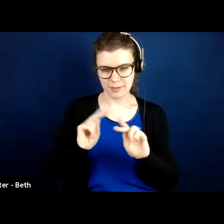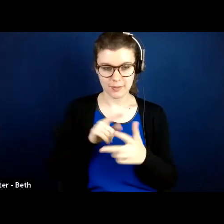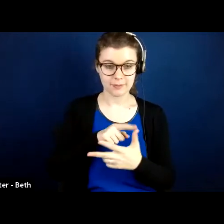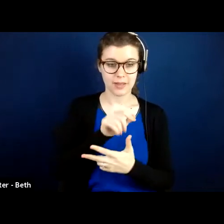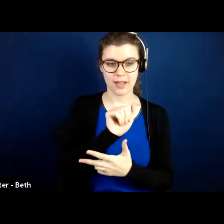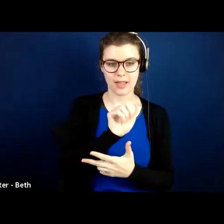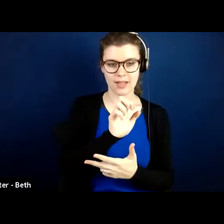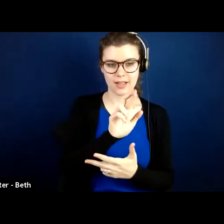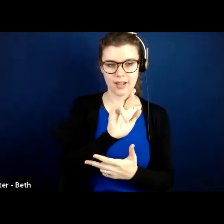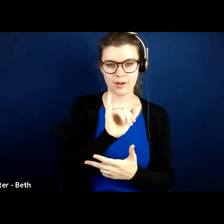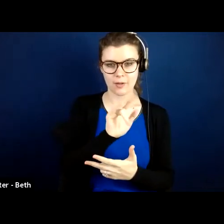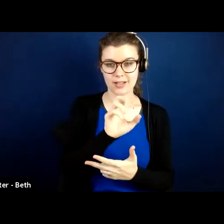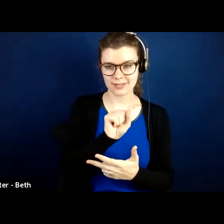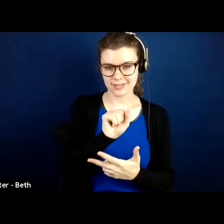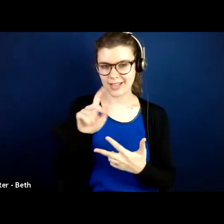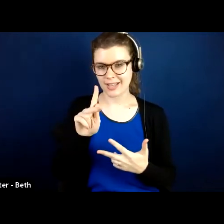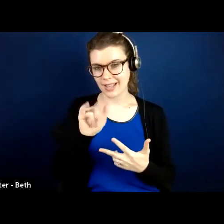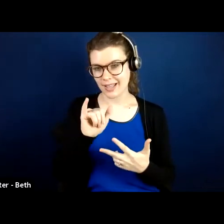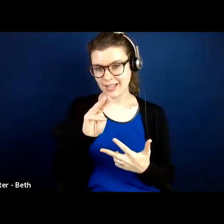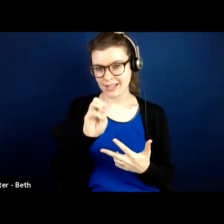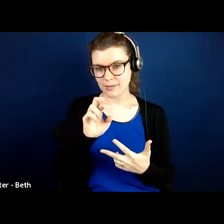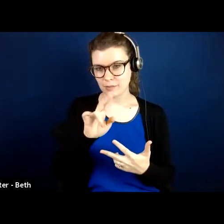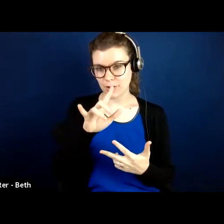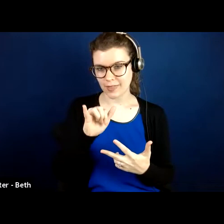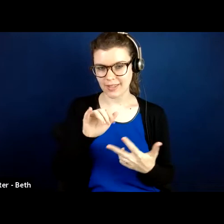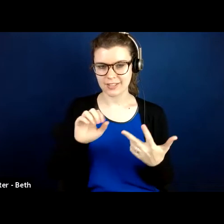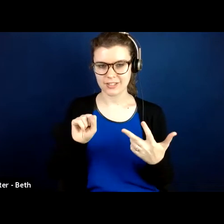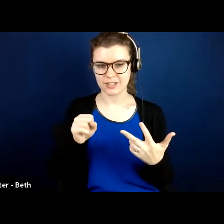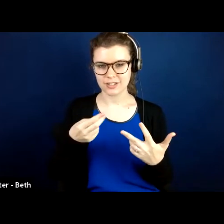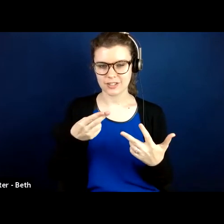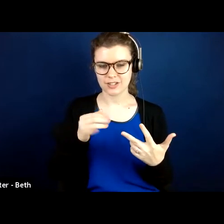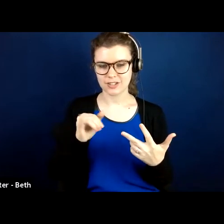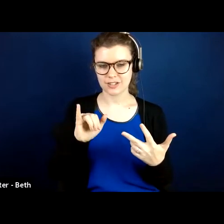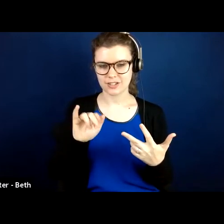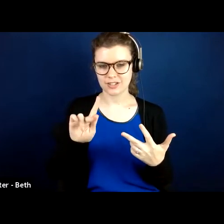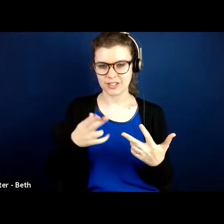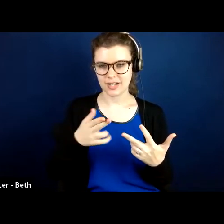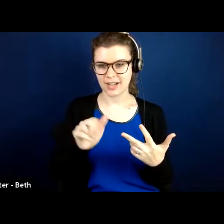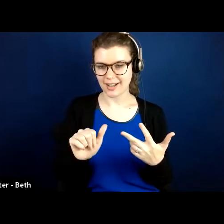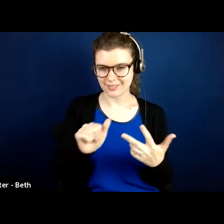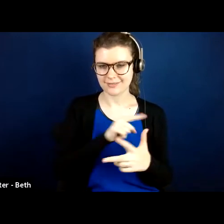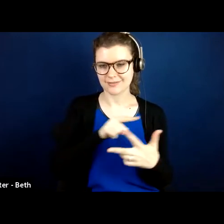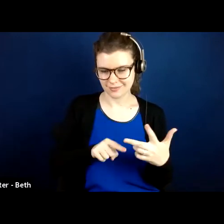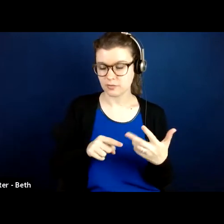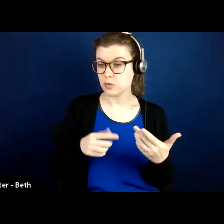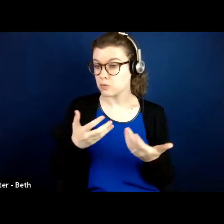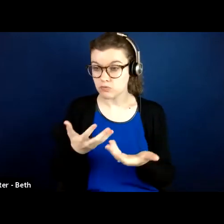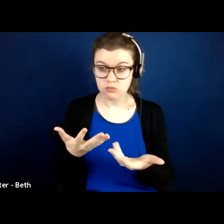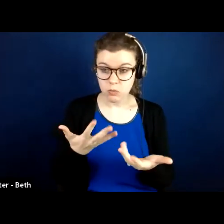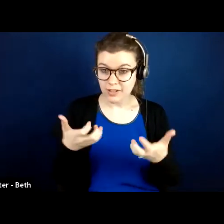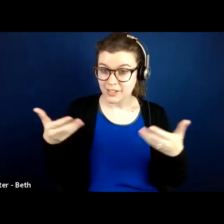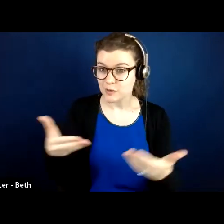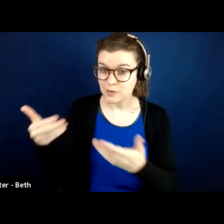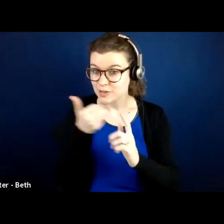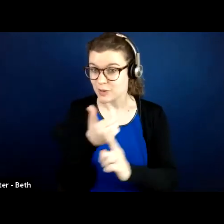Arius and Kimberly and Shika. So we will let them introduce themselves and